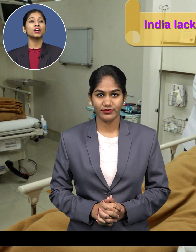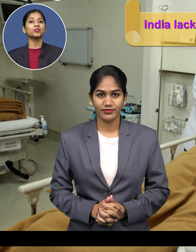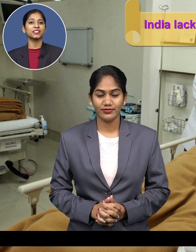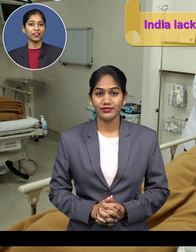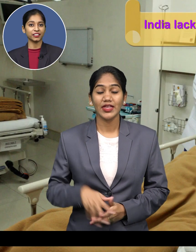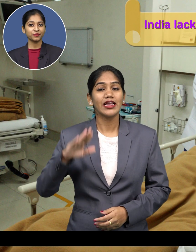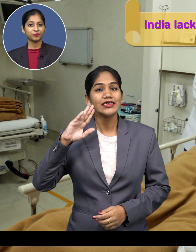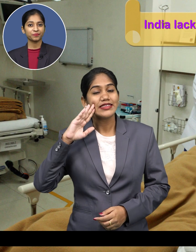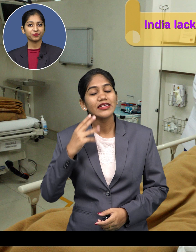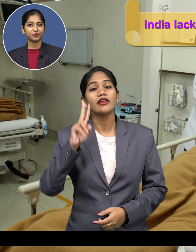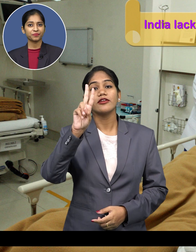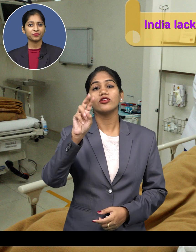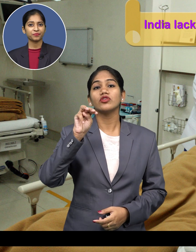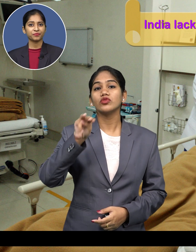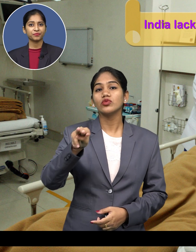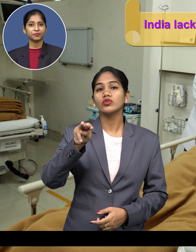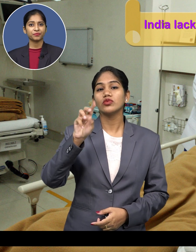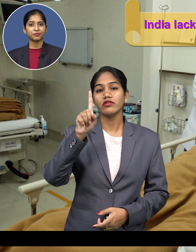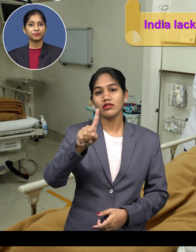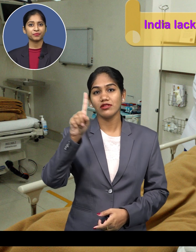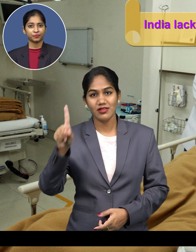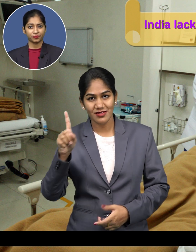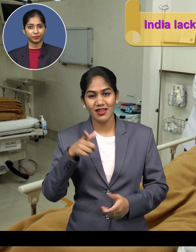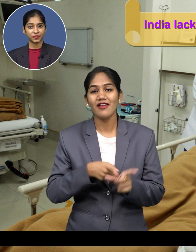In 2011,